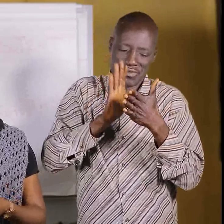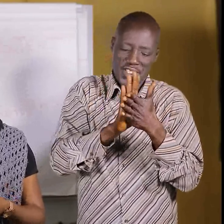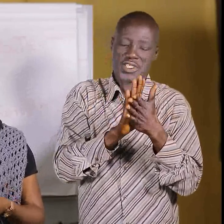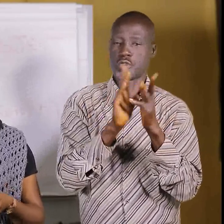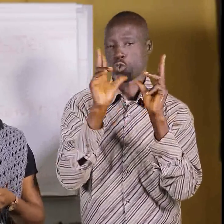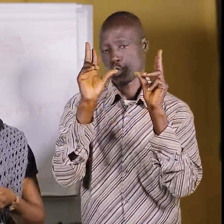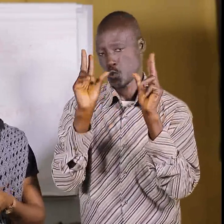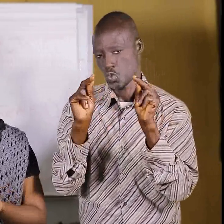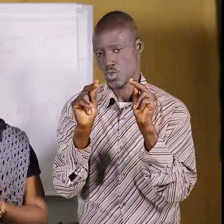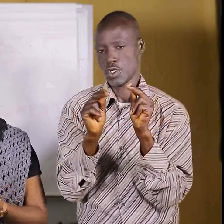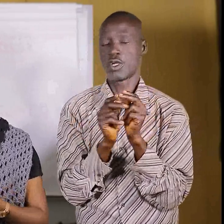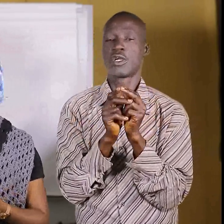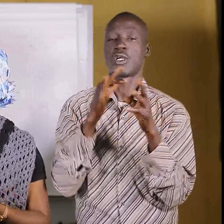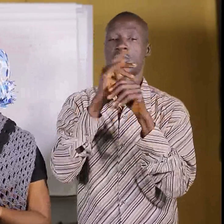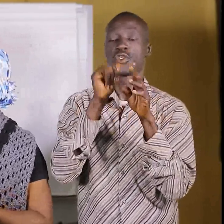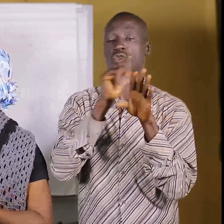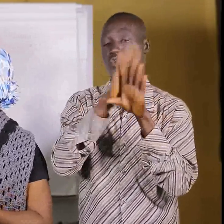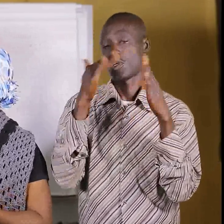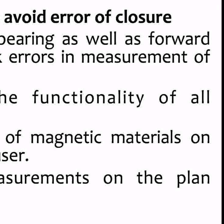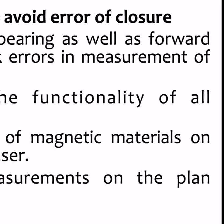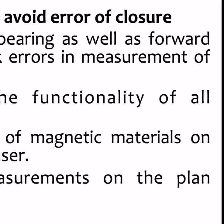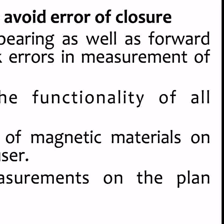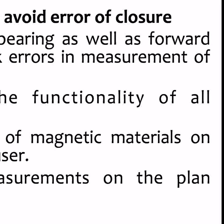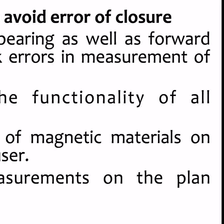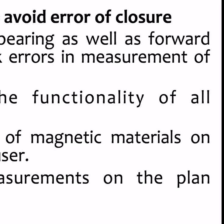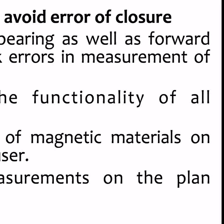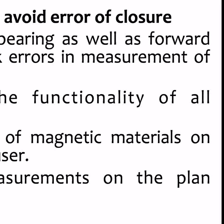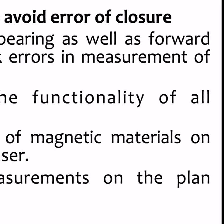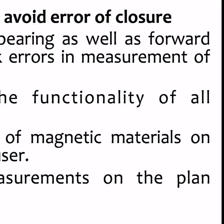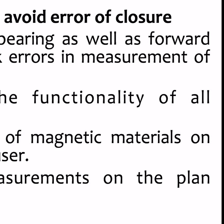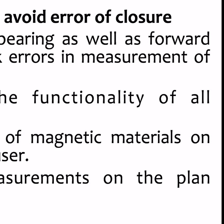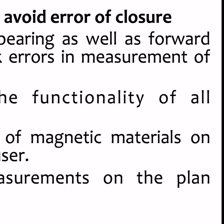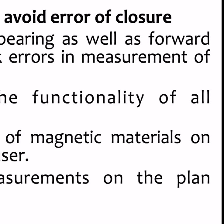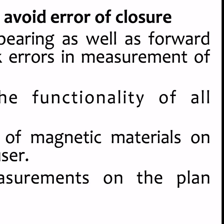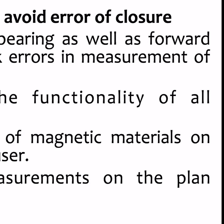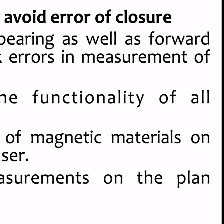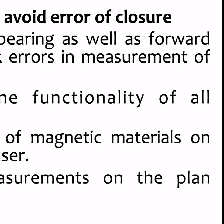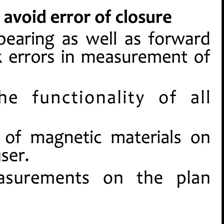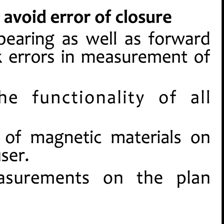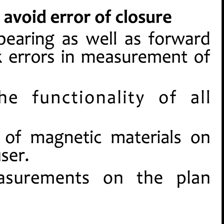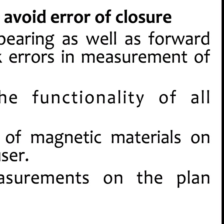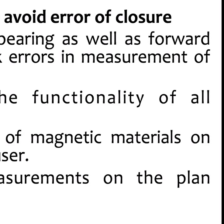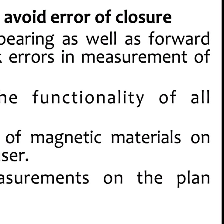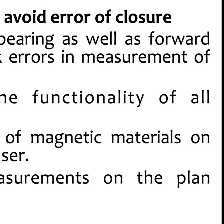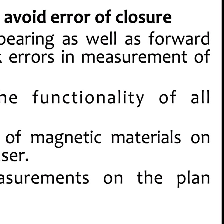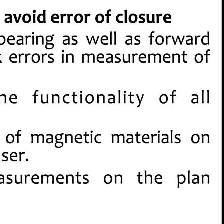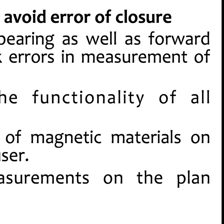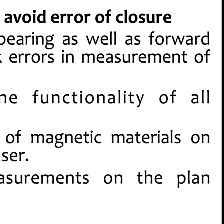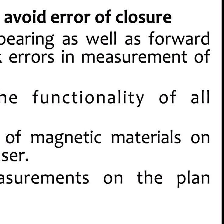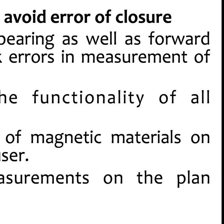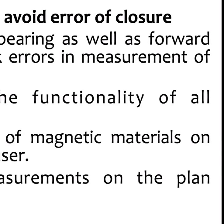will affect the magnetic compass. And number four, check the measurements on the